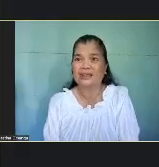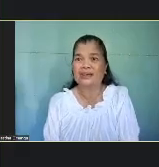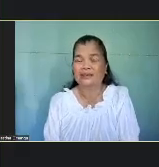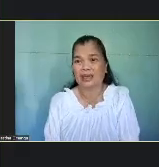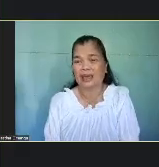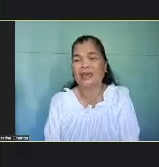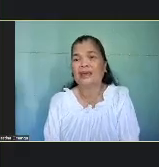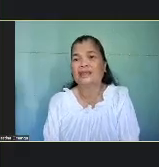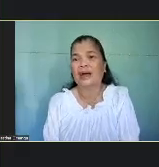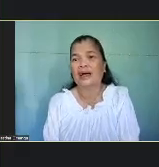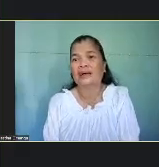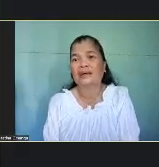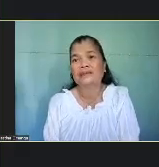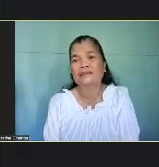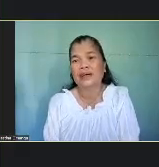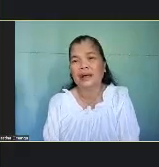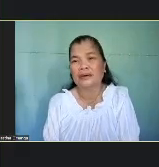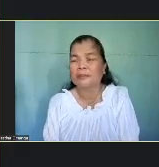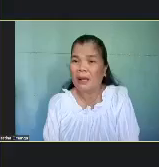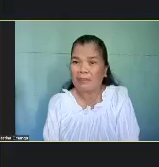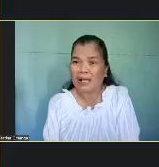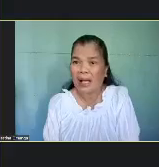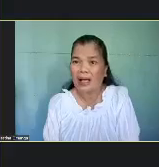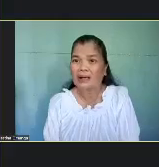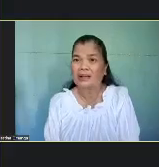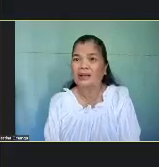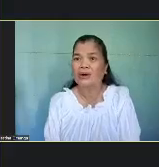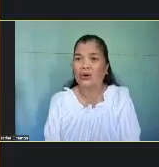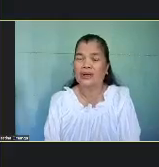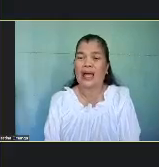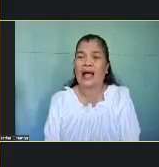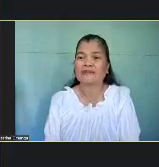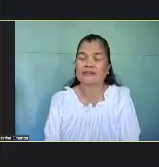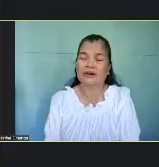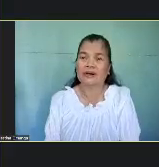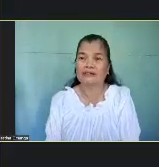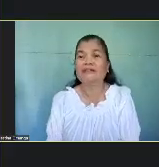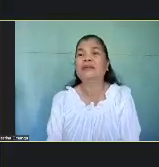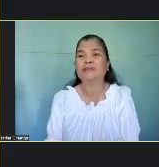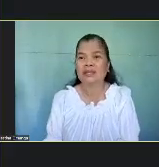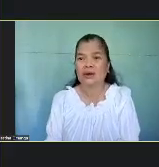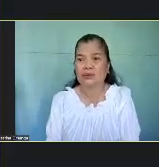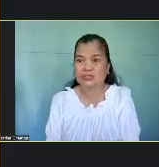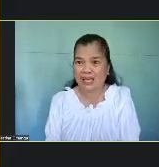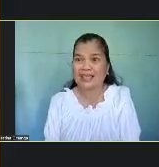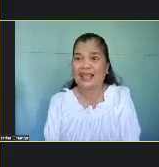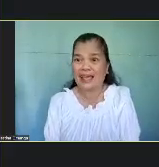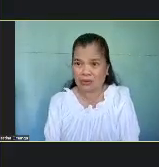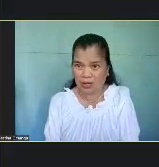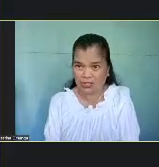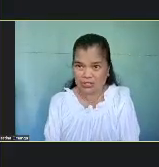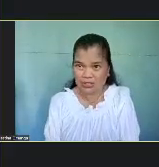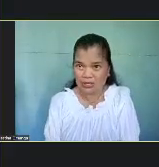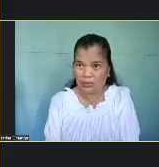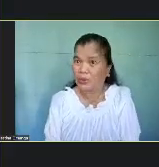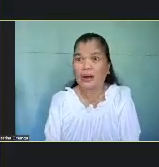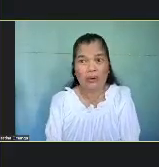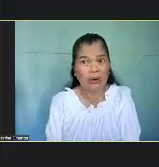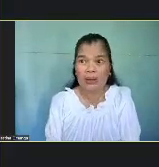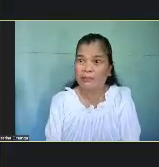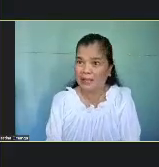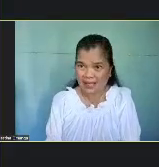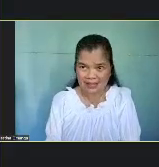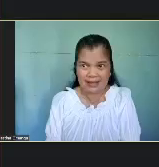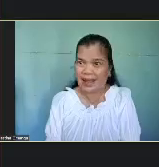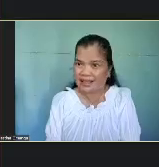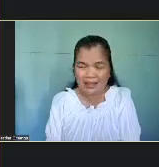11106. Okay, the Republic Act or the Act for the Filipino Sign Language. We are